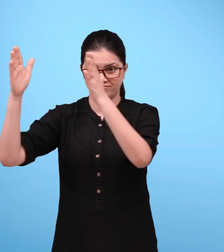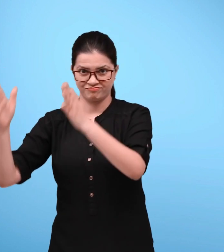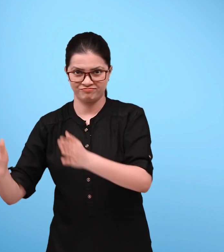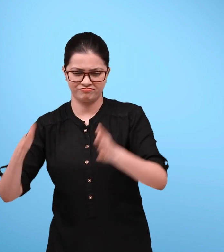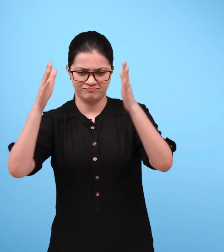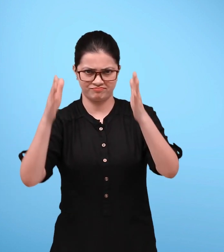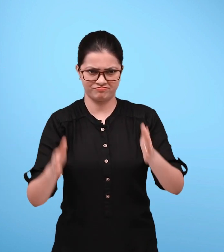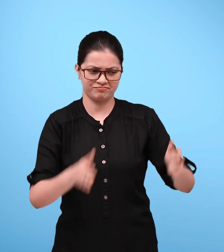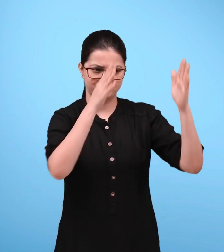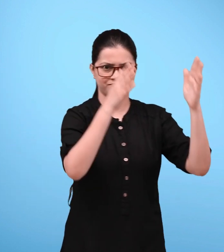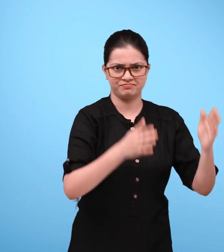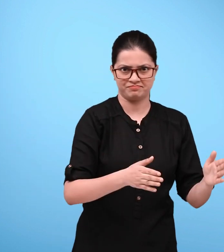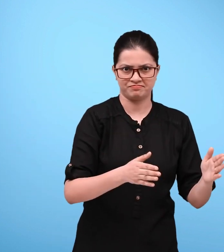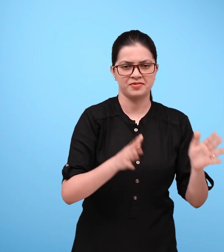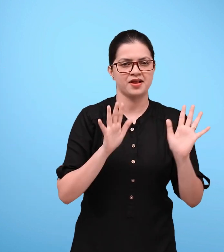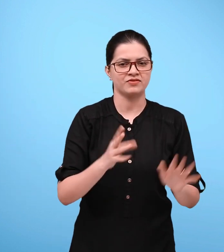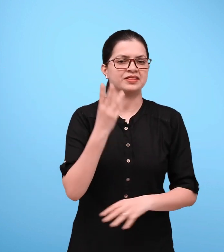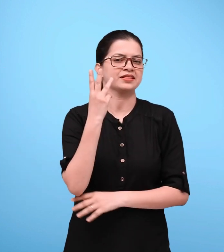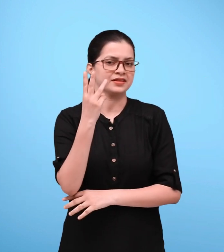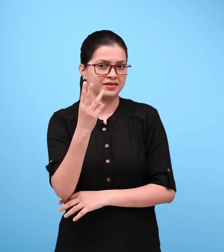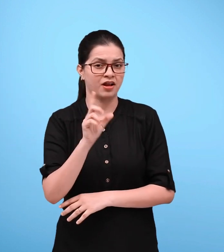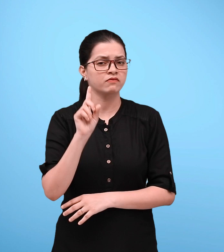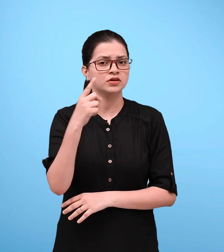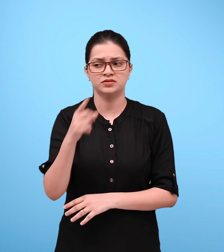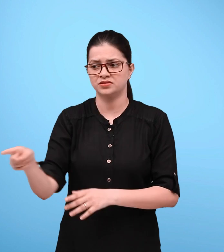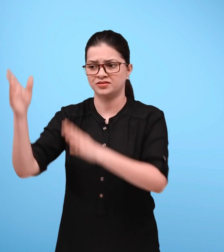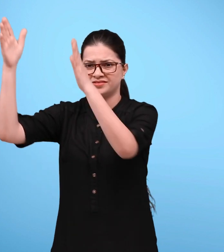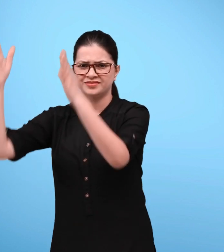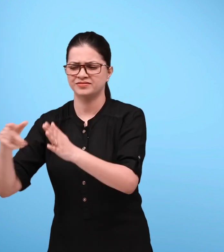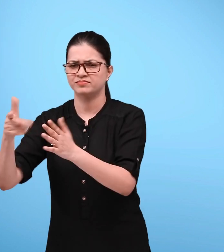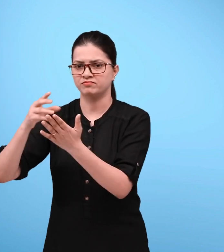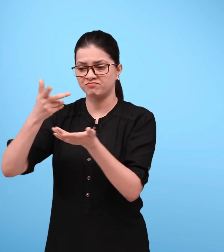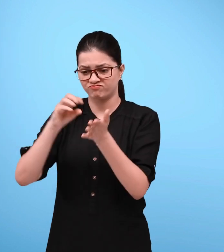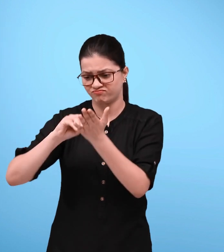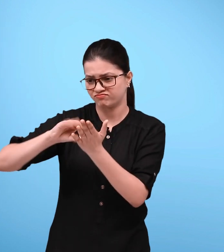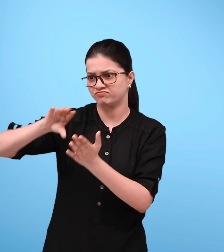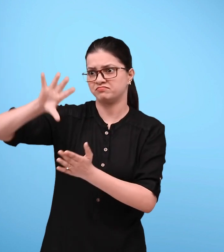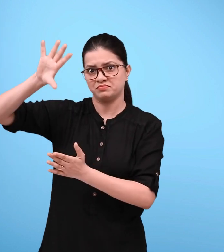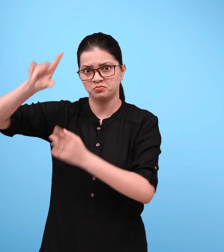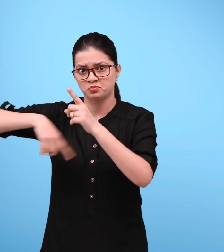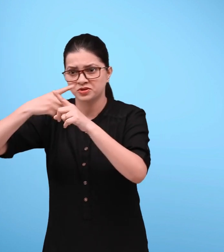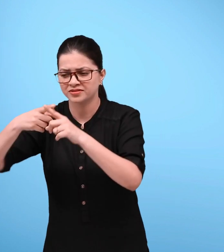Measurement of height, which is divided into 3 columns. One is for who measured the height.